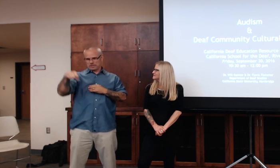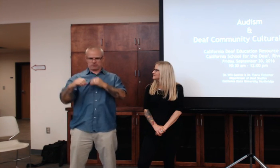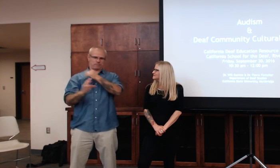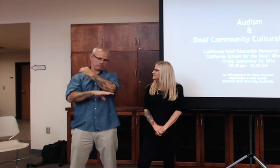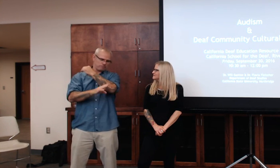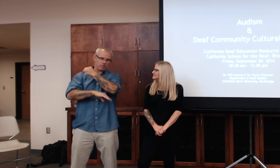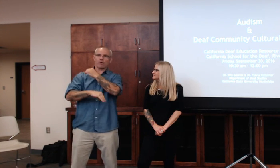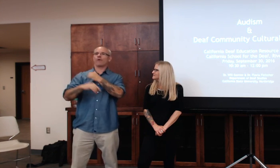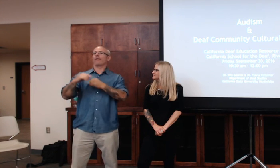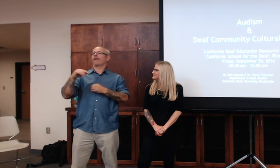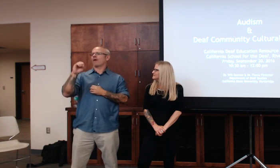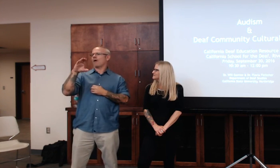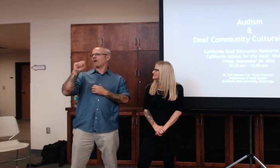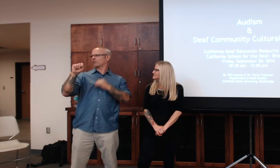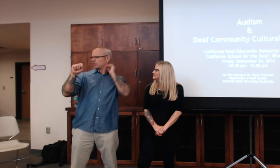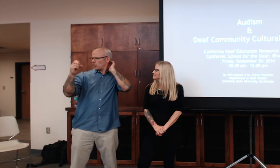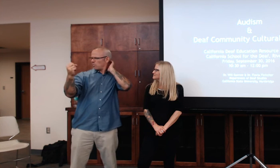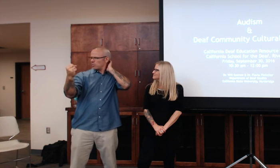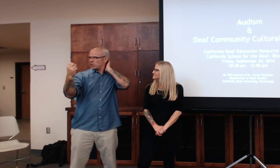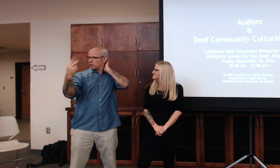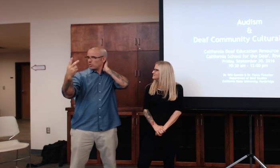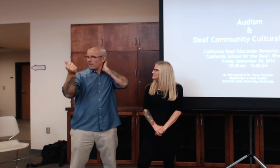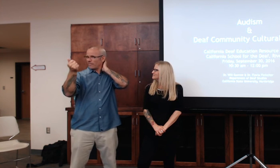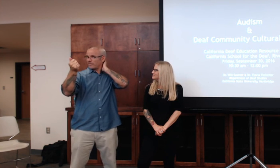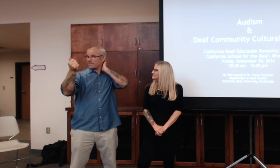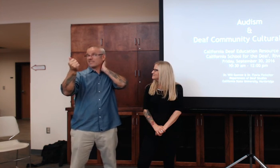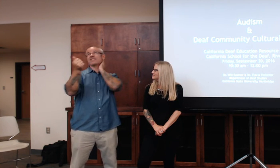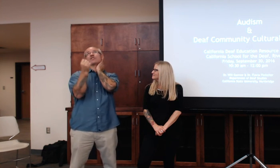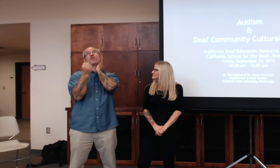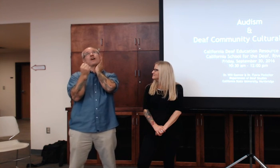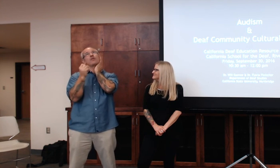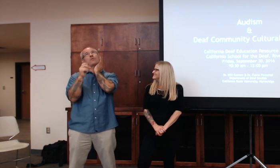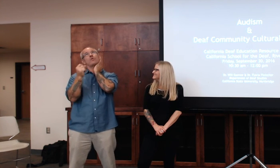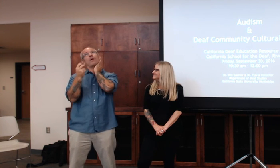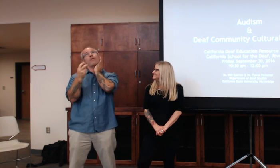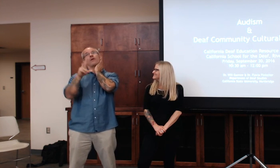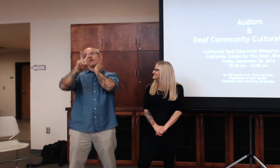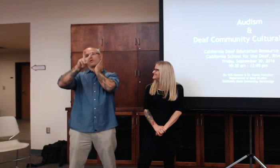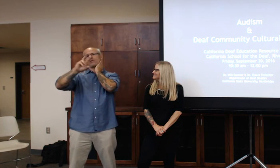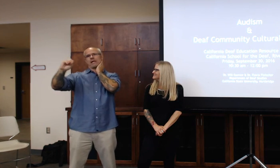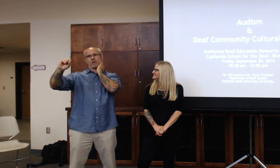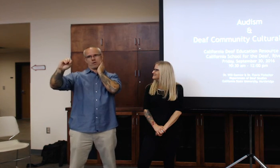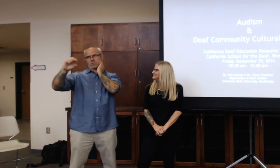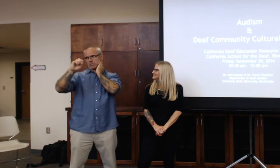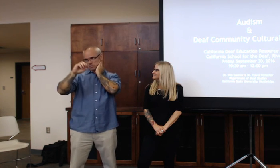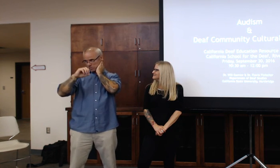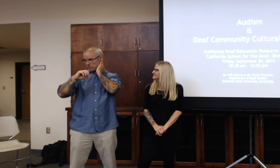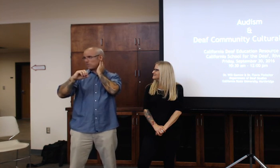Next semester. So we're talking fall semester. October. What was that? October 12, 2000.